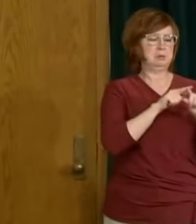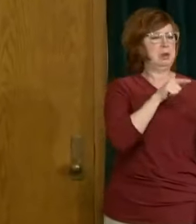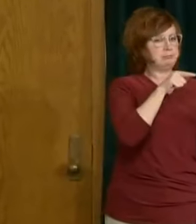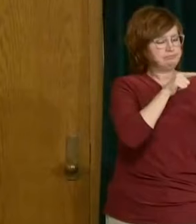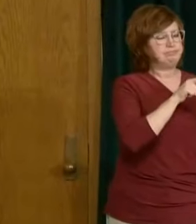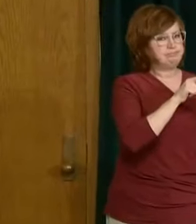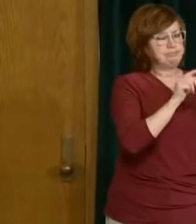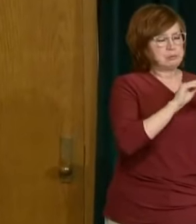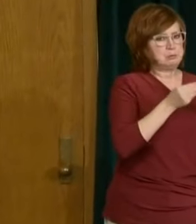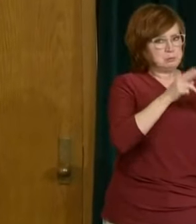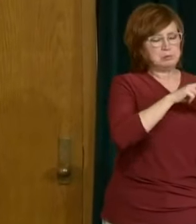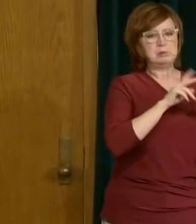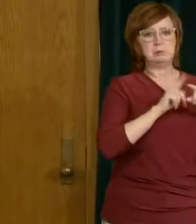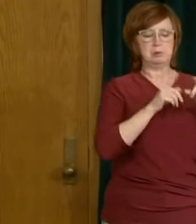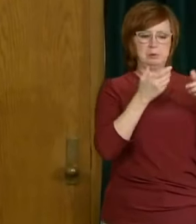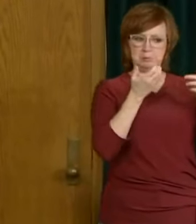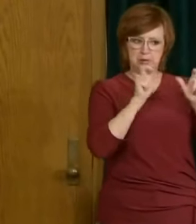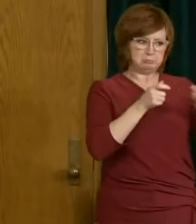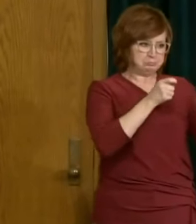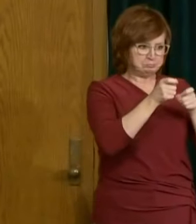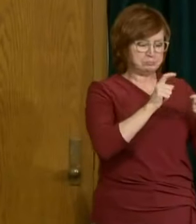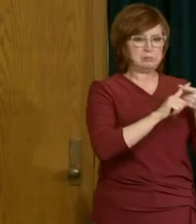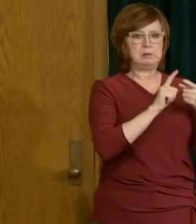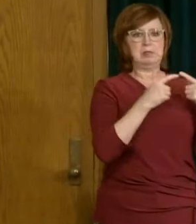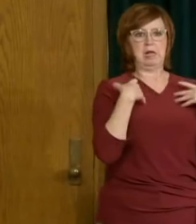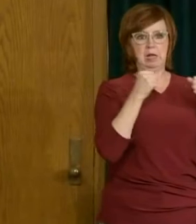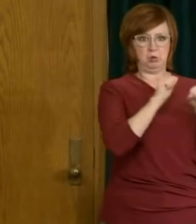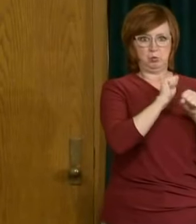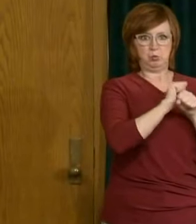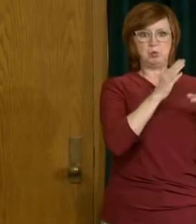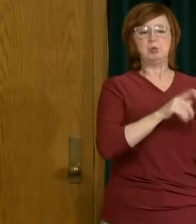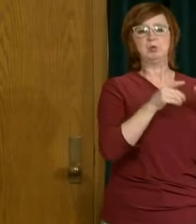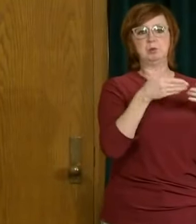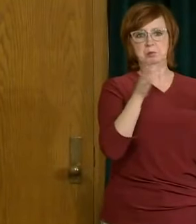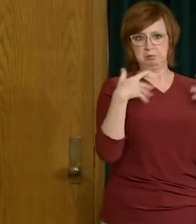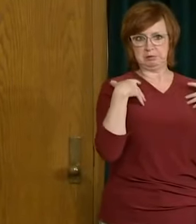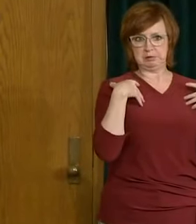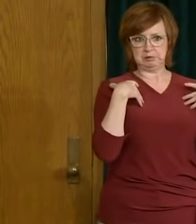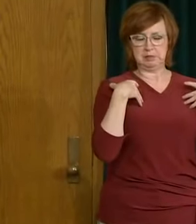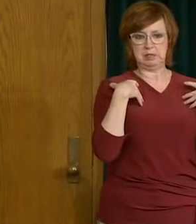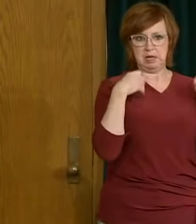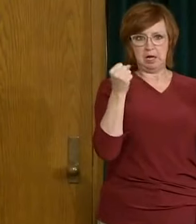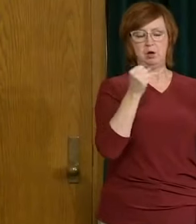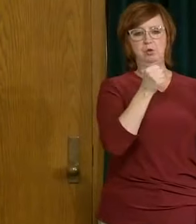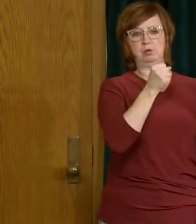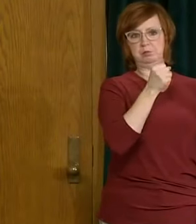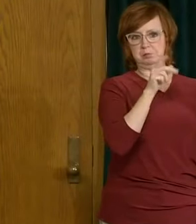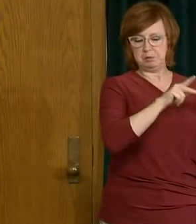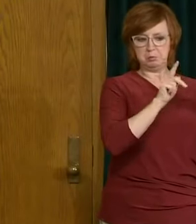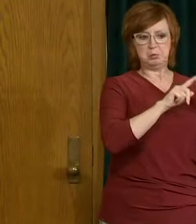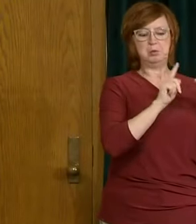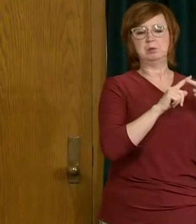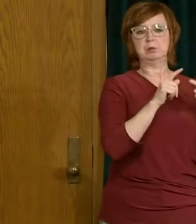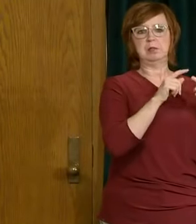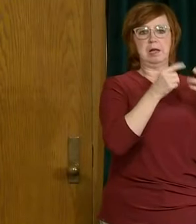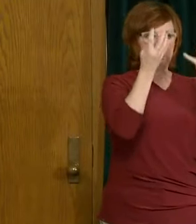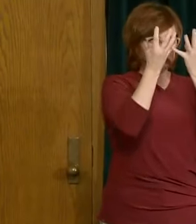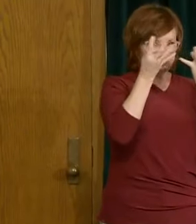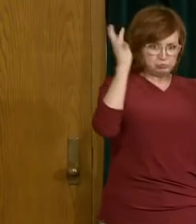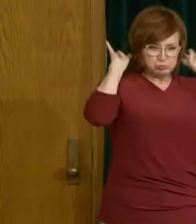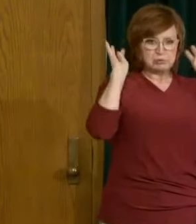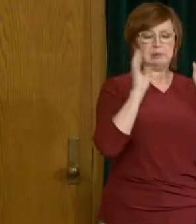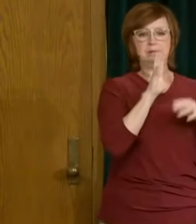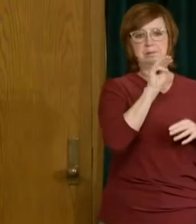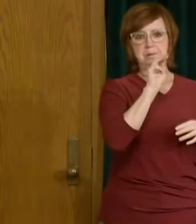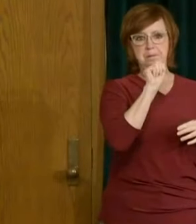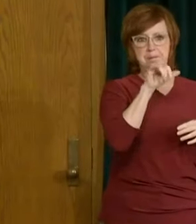workers, public safety officers, mayors, chiefs, other community leaders, volunteers, and so many